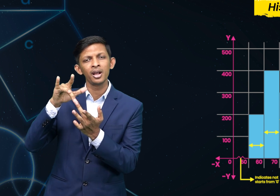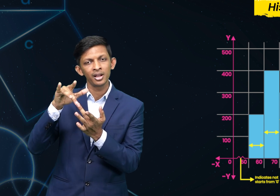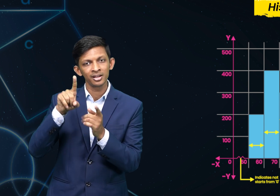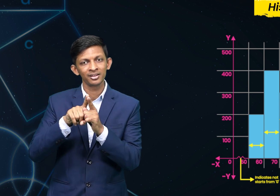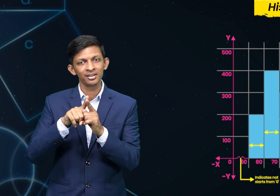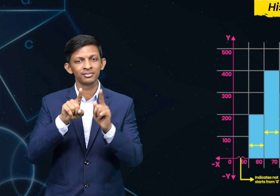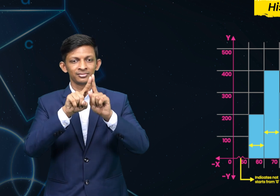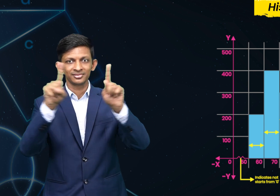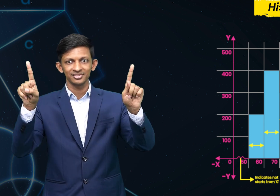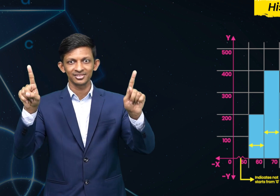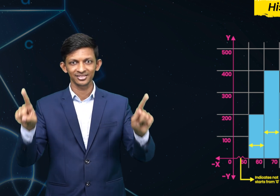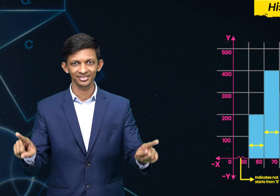adjacent rectangles.